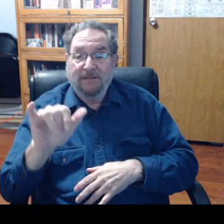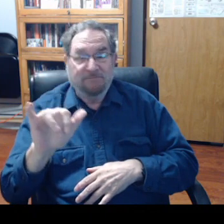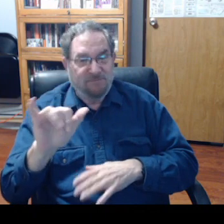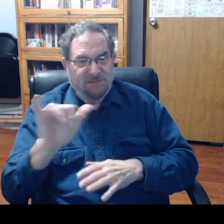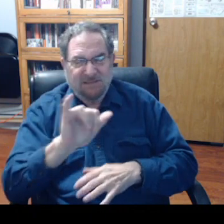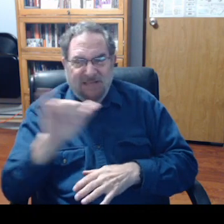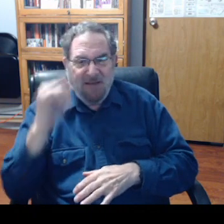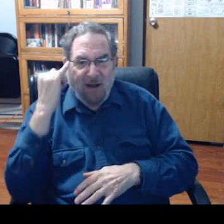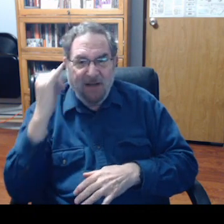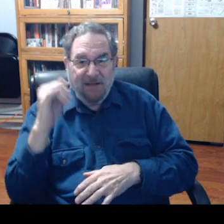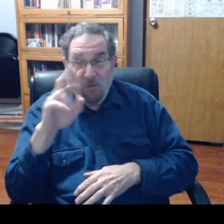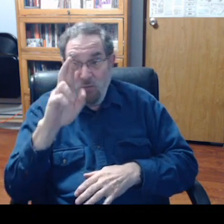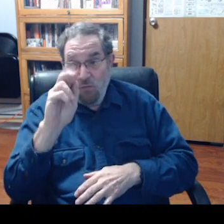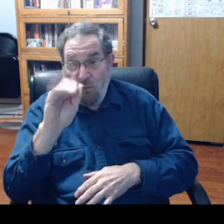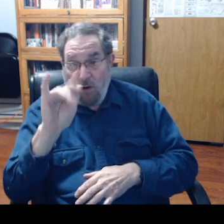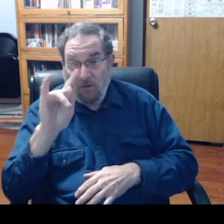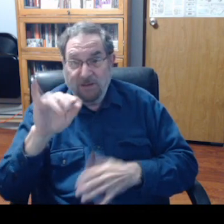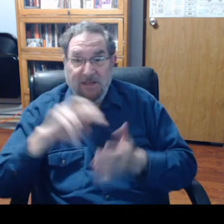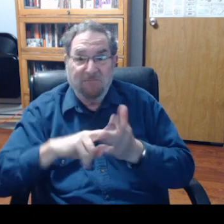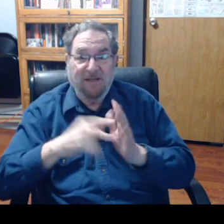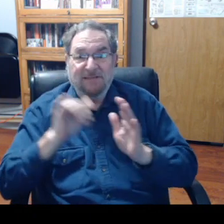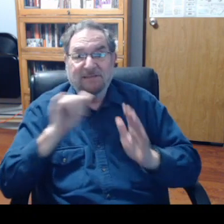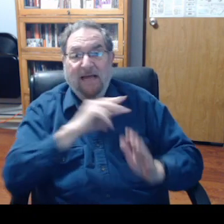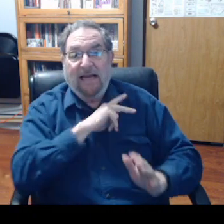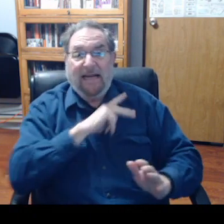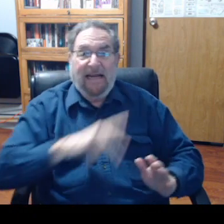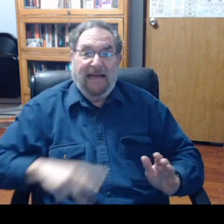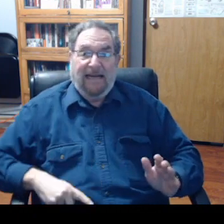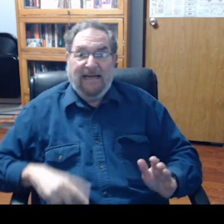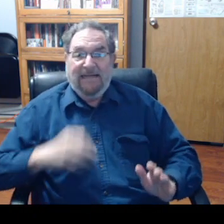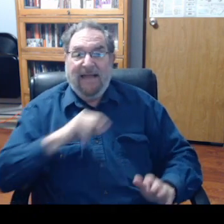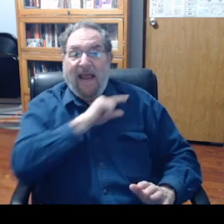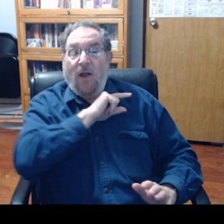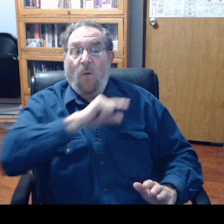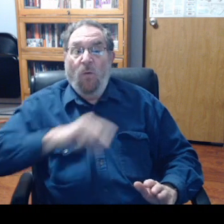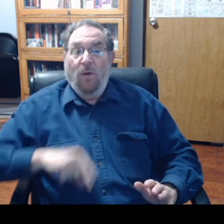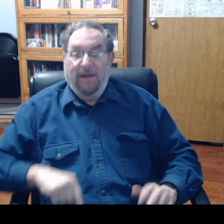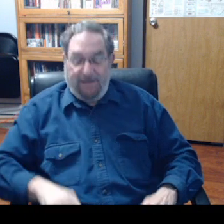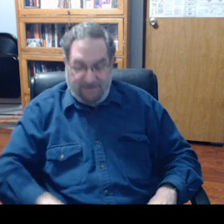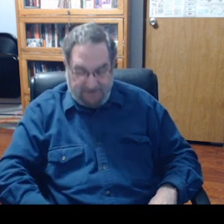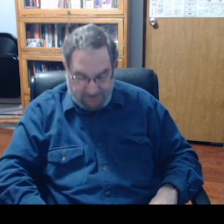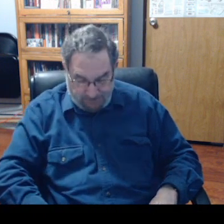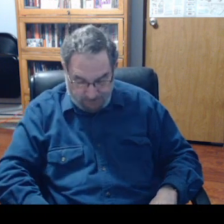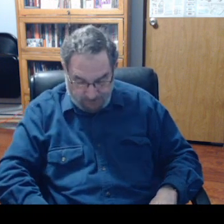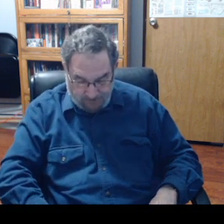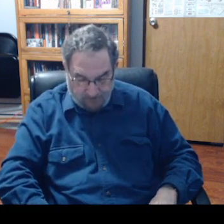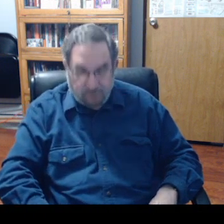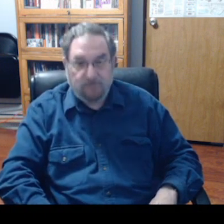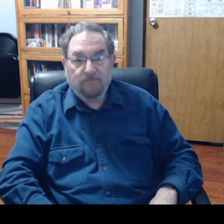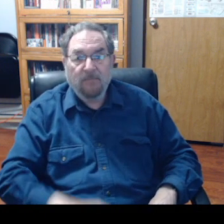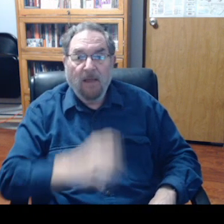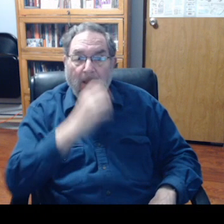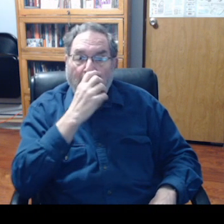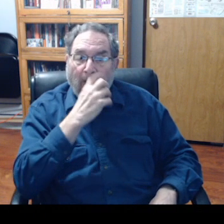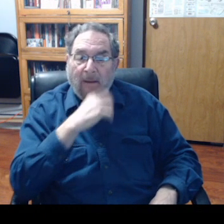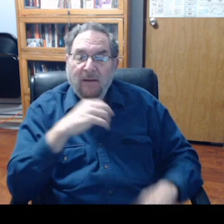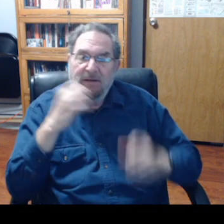royalty. Same idea, royalty means like king and queen.